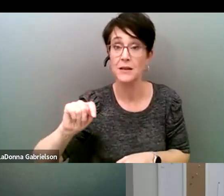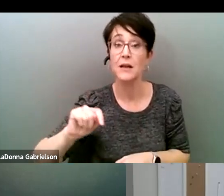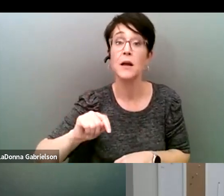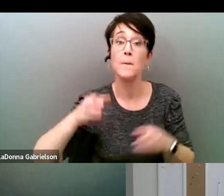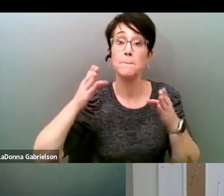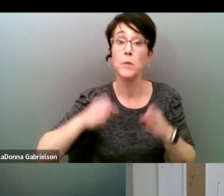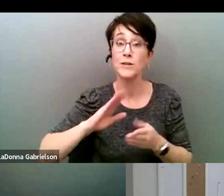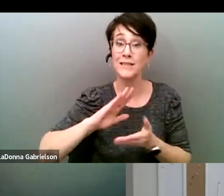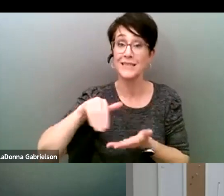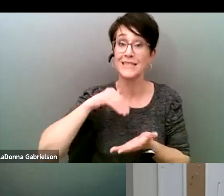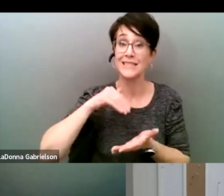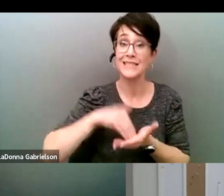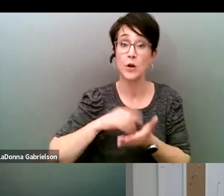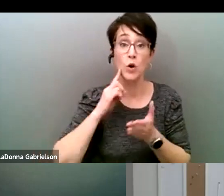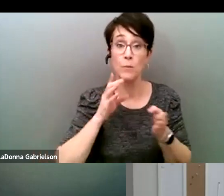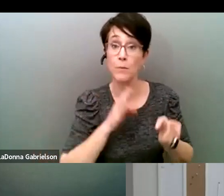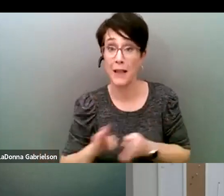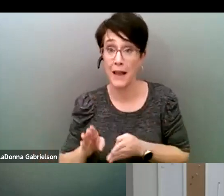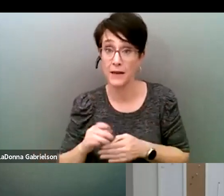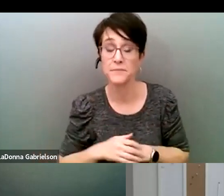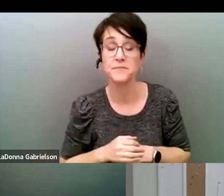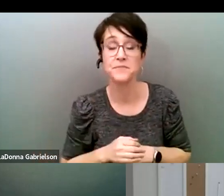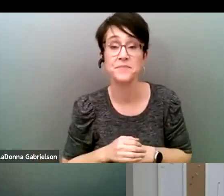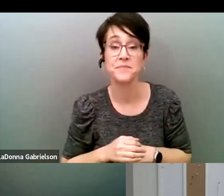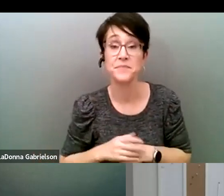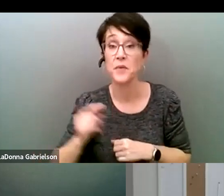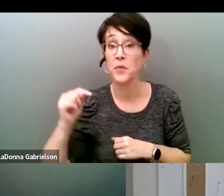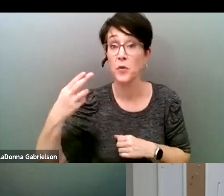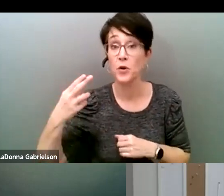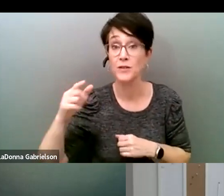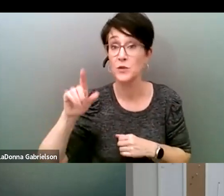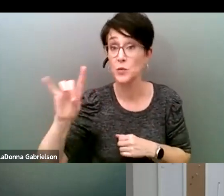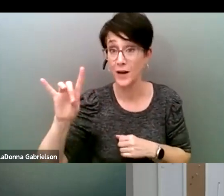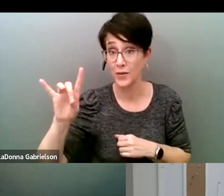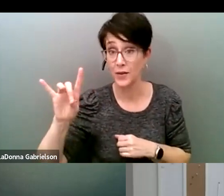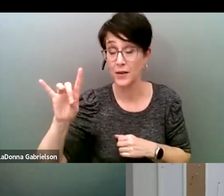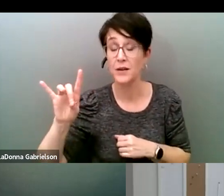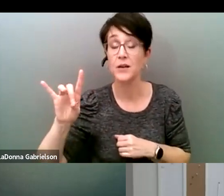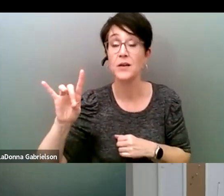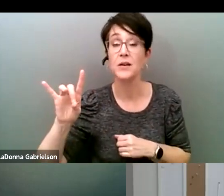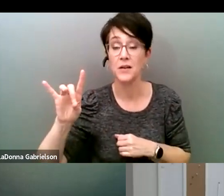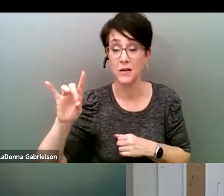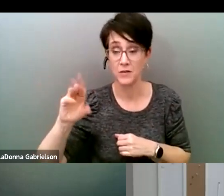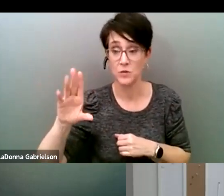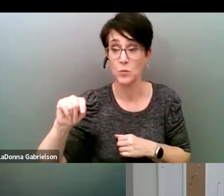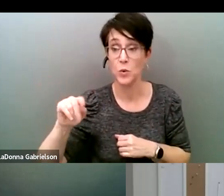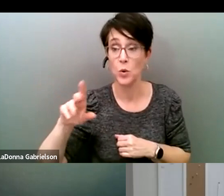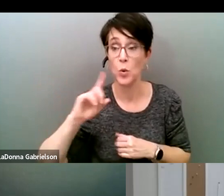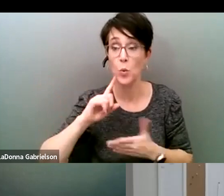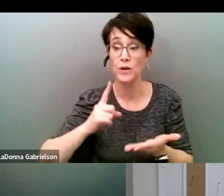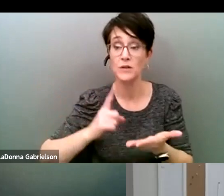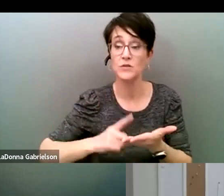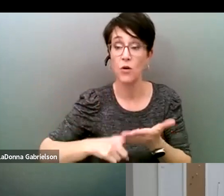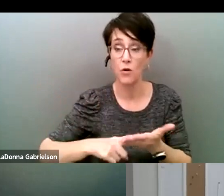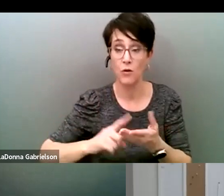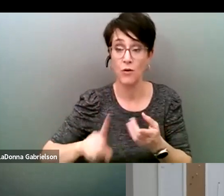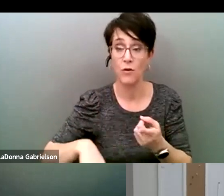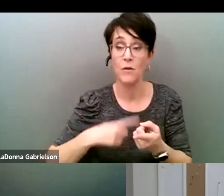planning. Then on the 28th, we're going to be talking